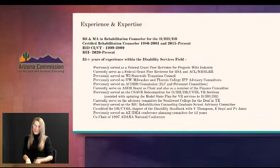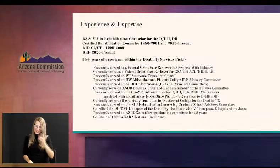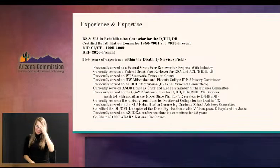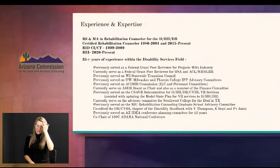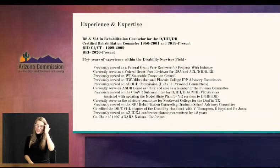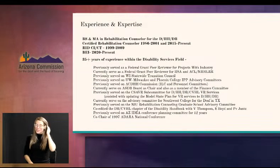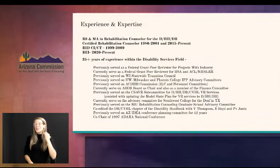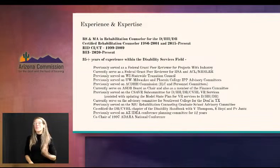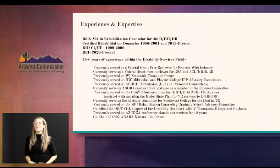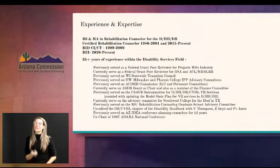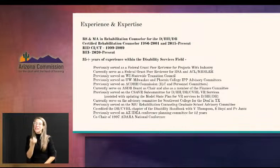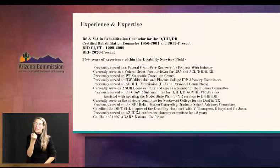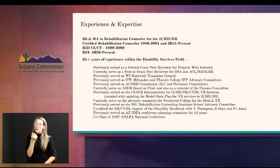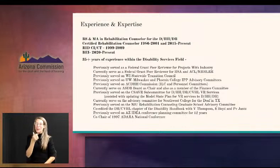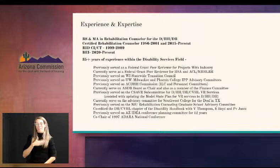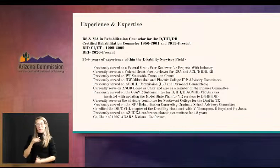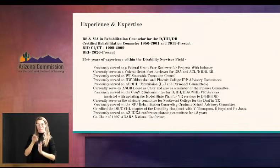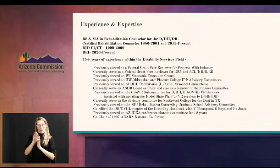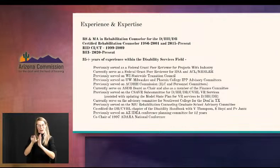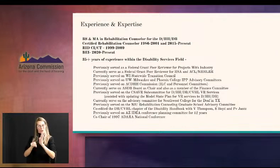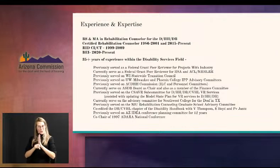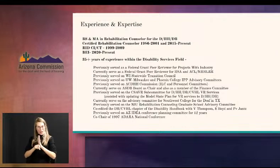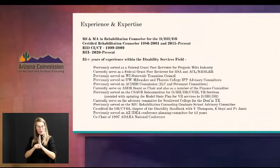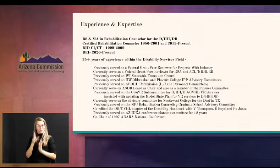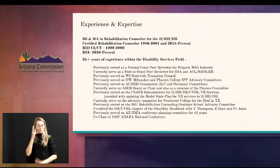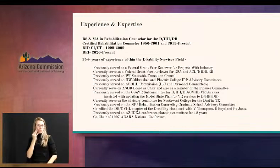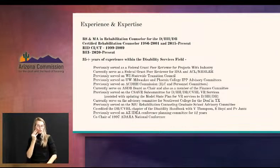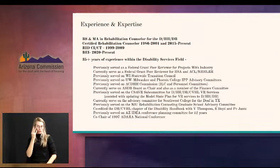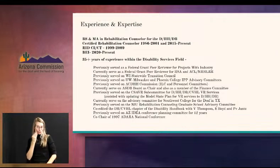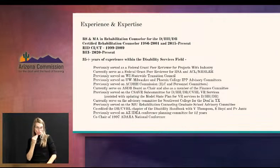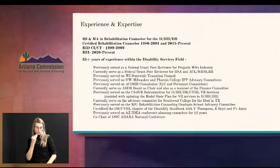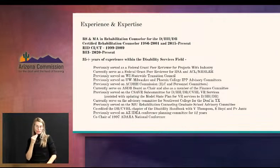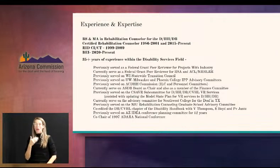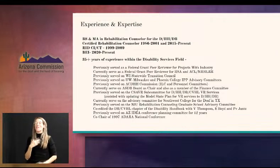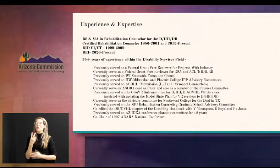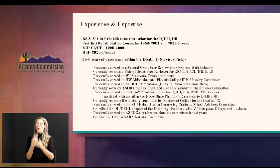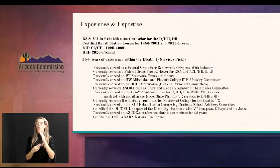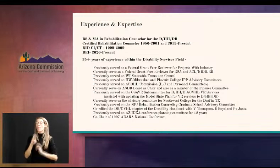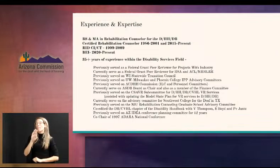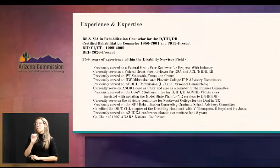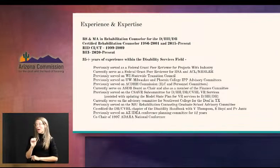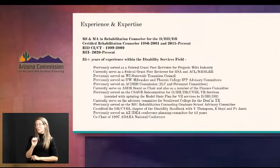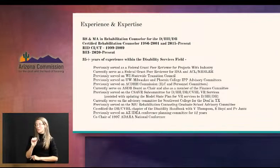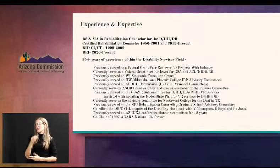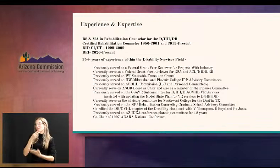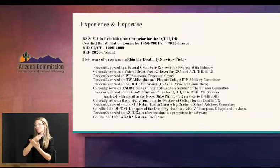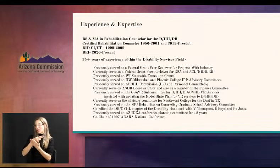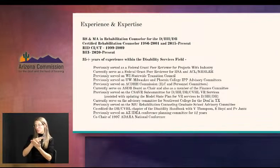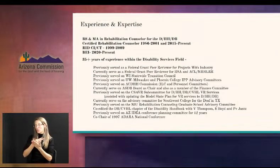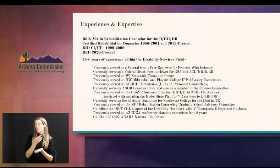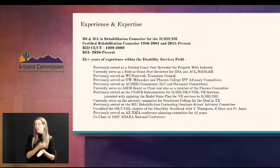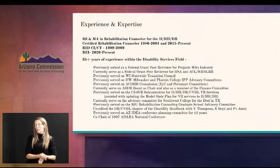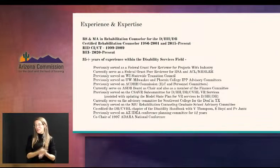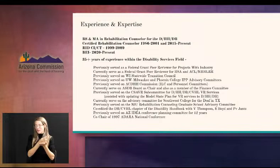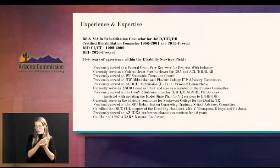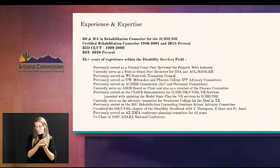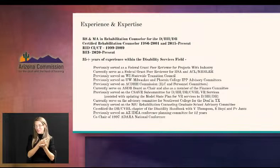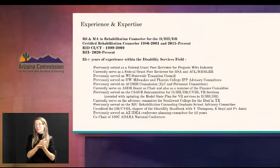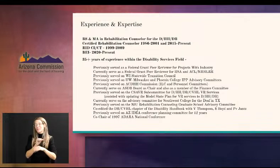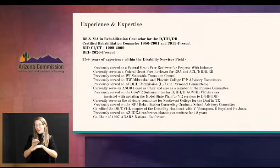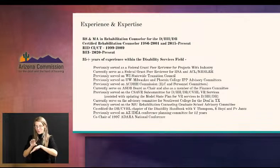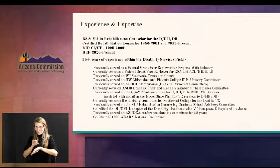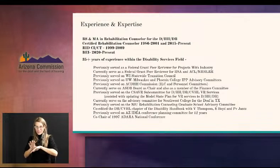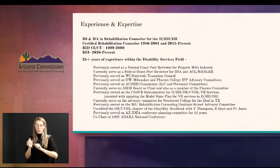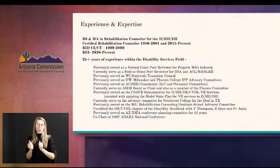A little bit about my background, my experience. I have both my bachelor's and master's in rehabilitation counseling with